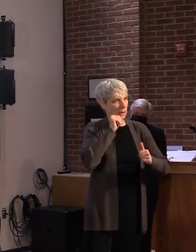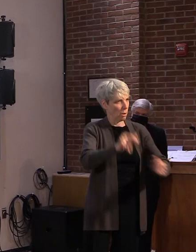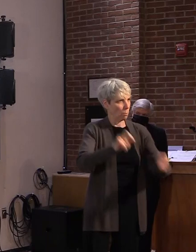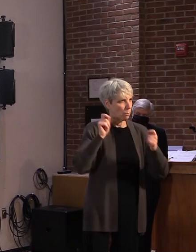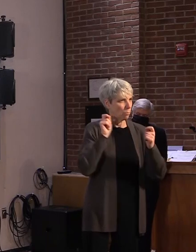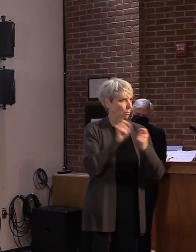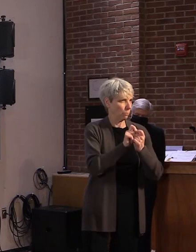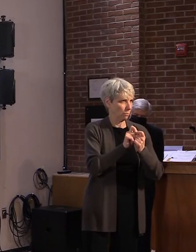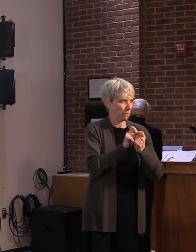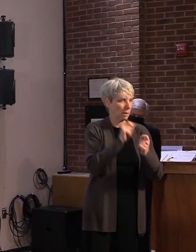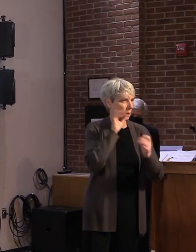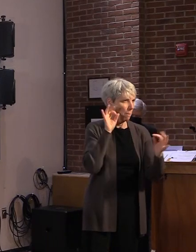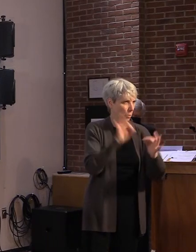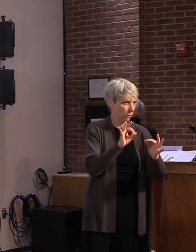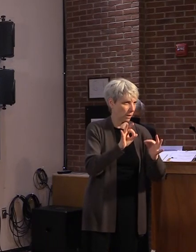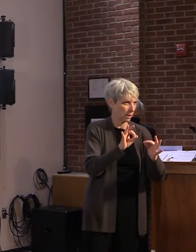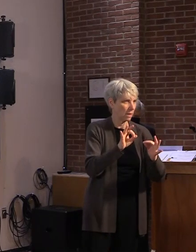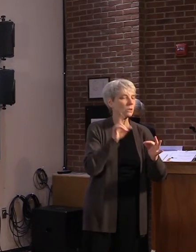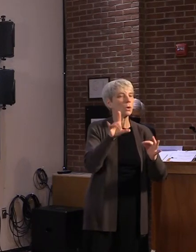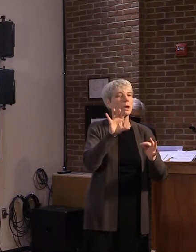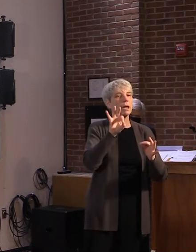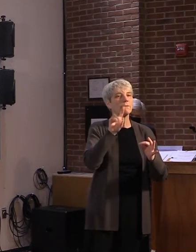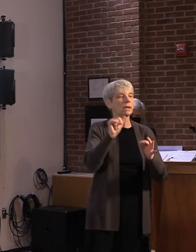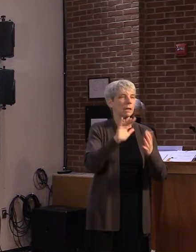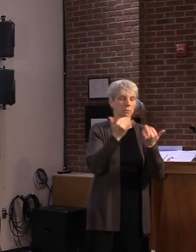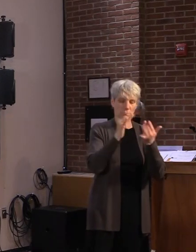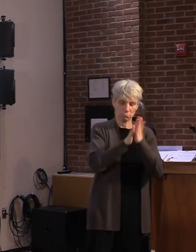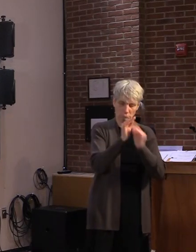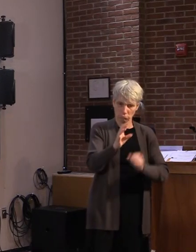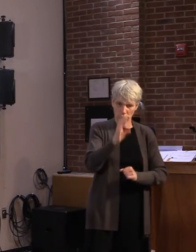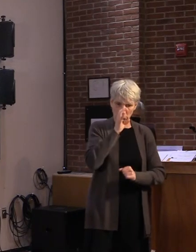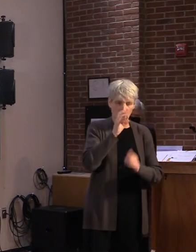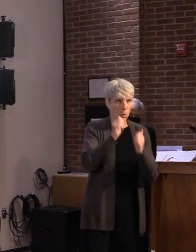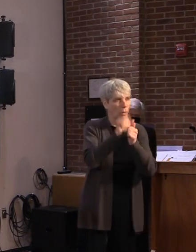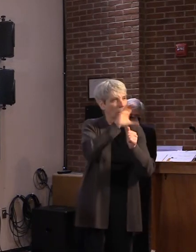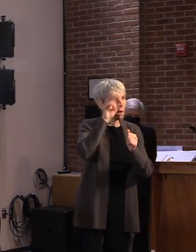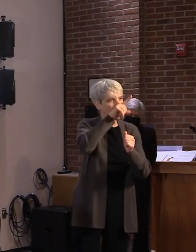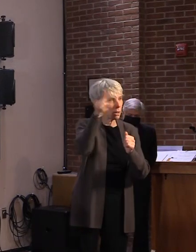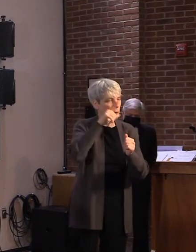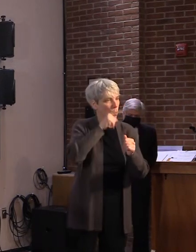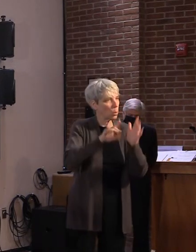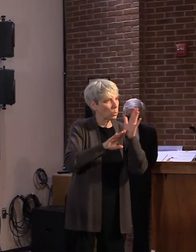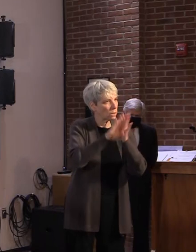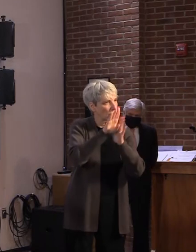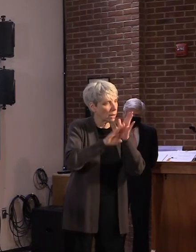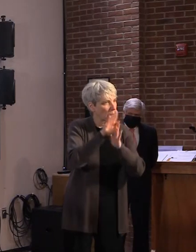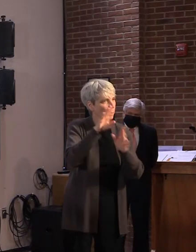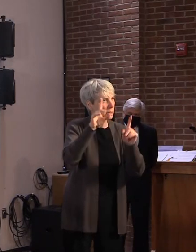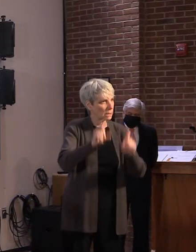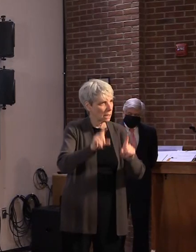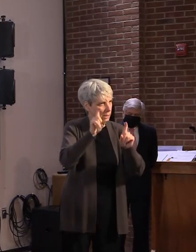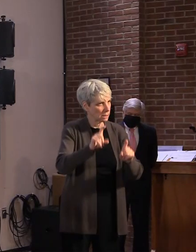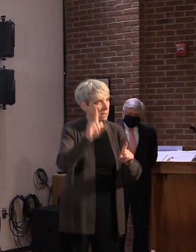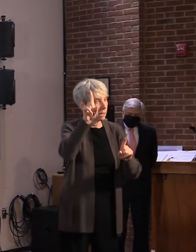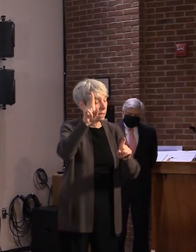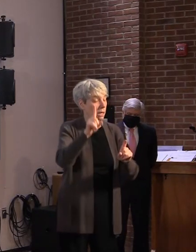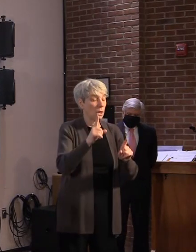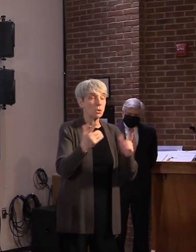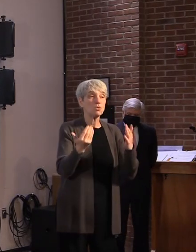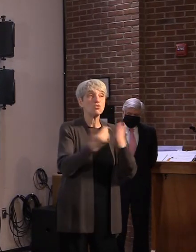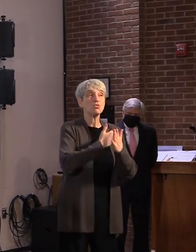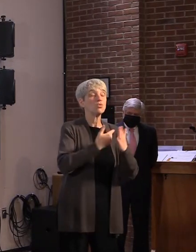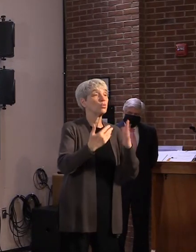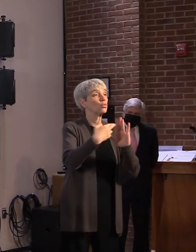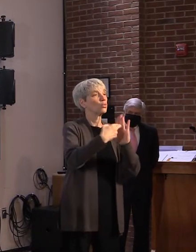regulatory authority over the manufacturers. It now requires that tests have a sufficient sensitivity. And